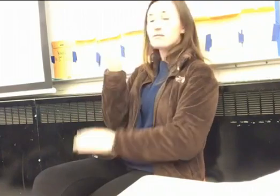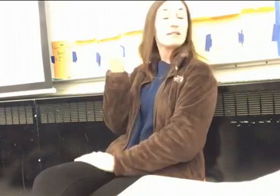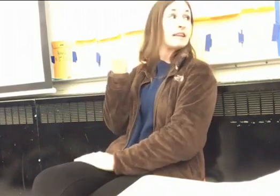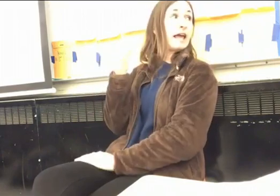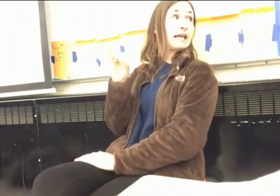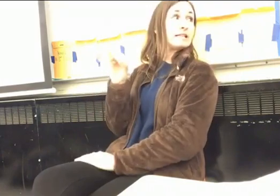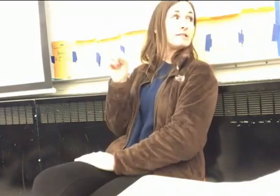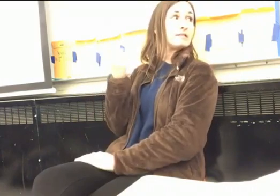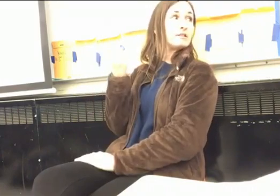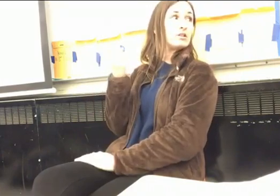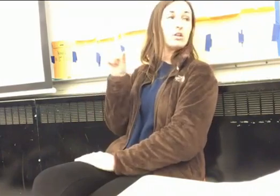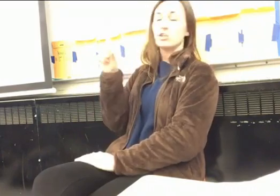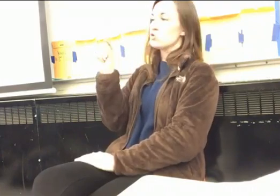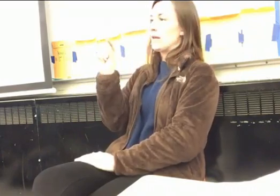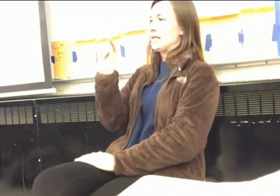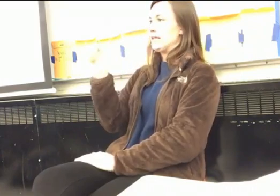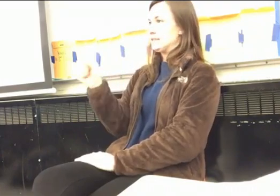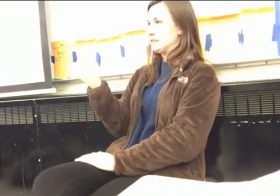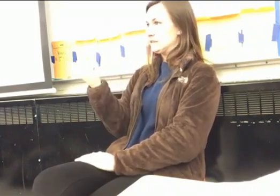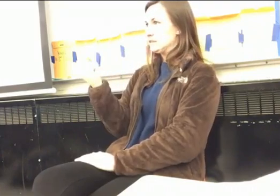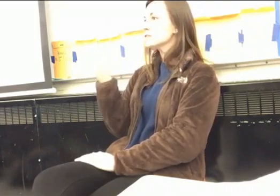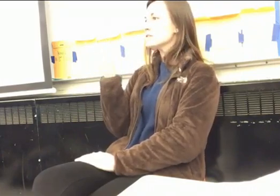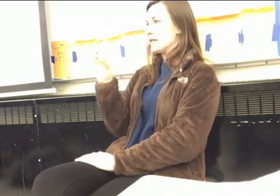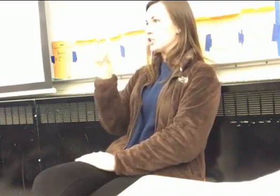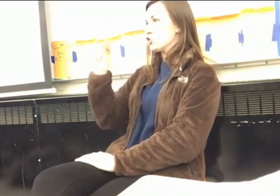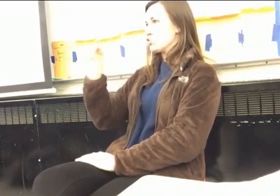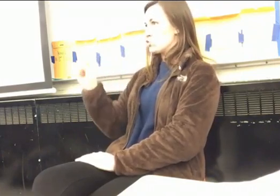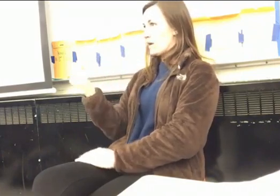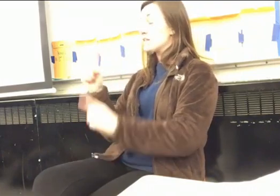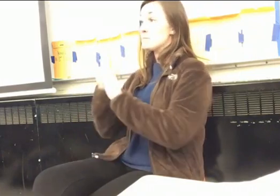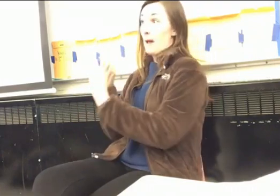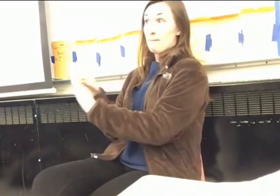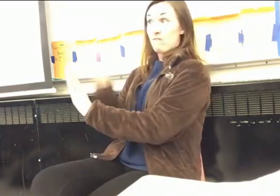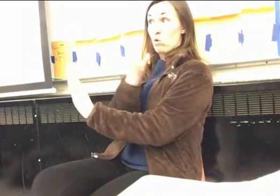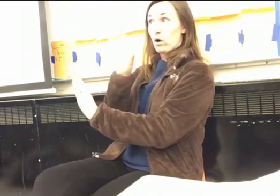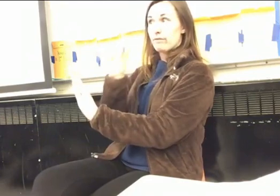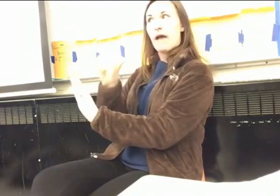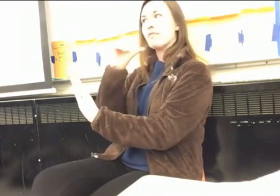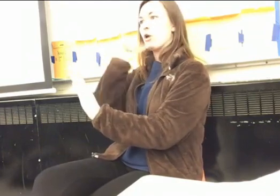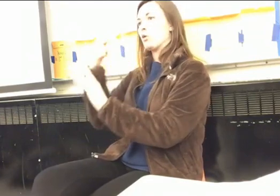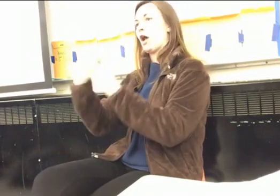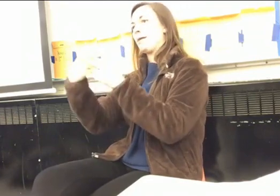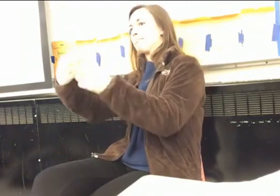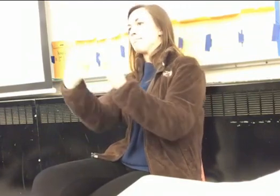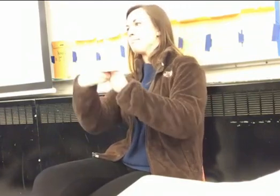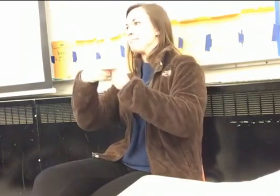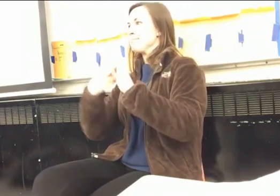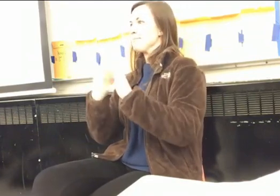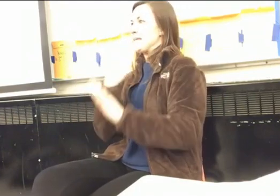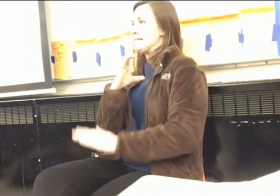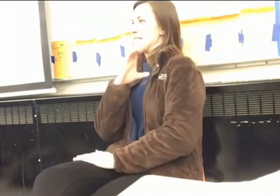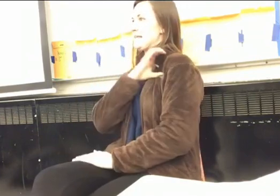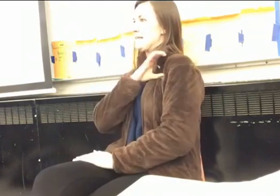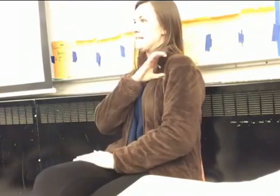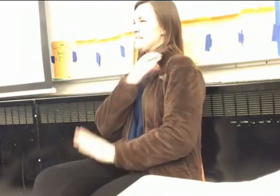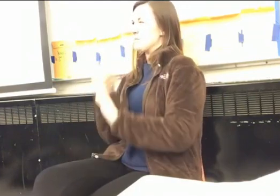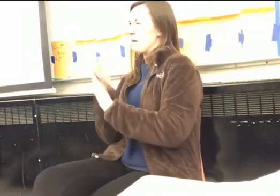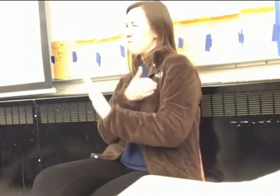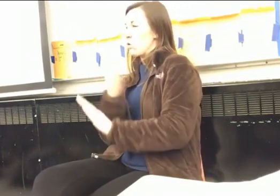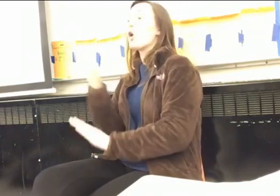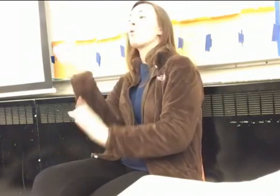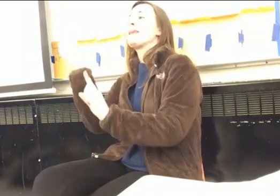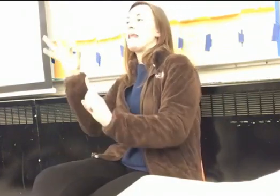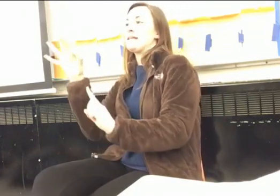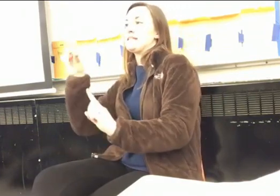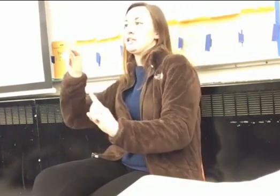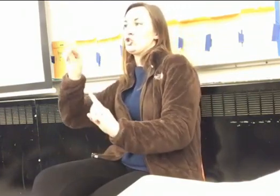citizens. They don't need a passport to go back and forth. However, prior to this time, they weren't declared citizens before 1920-ish. And